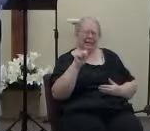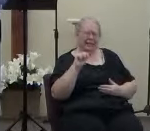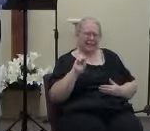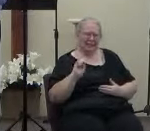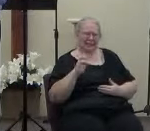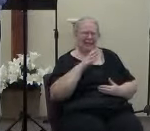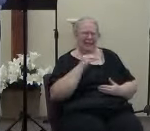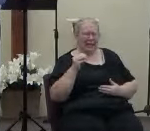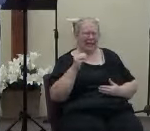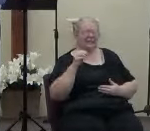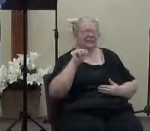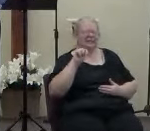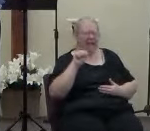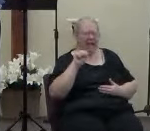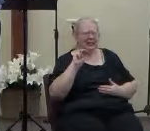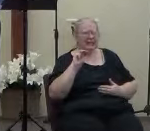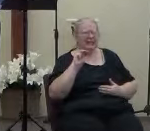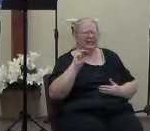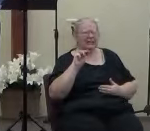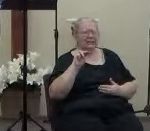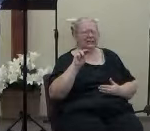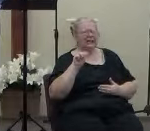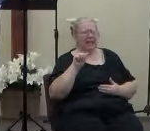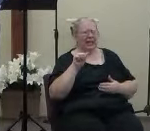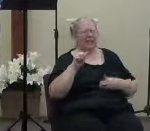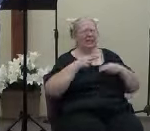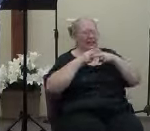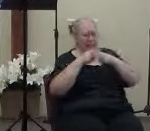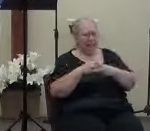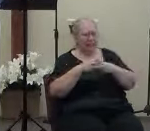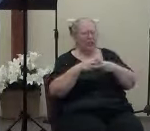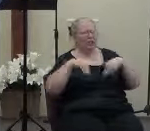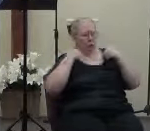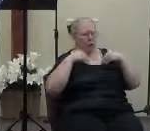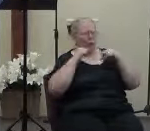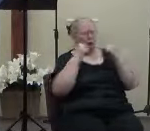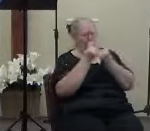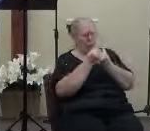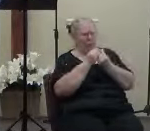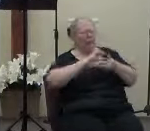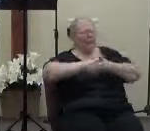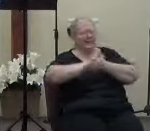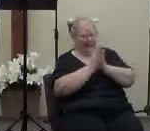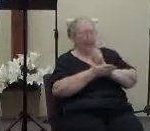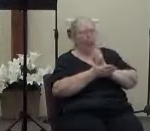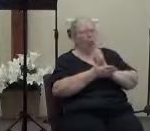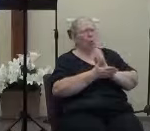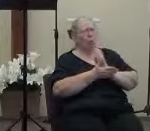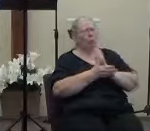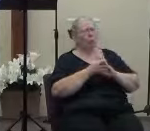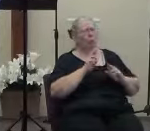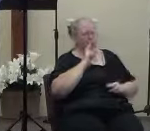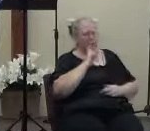group Get Real. It's a place where the kids can get real. That's what they're seeking for. They're hungry for it.